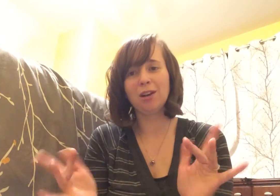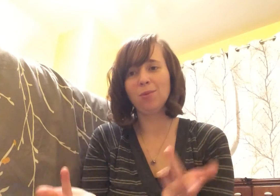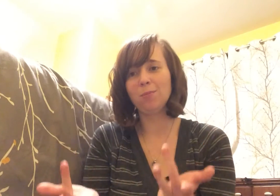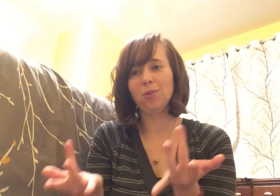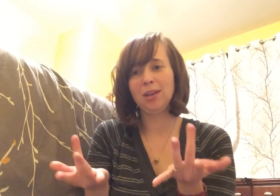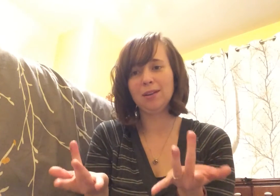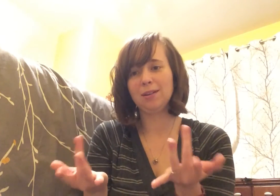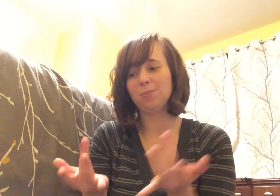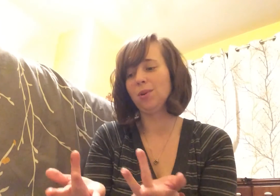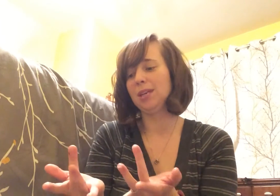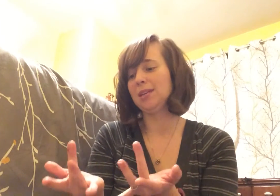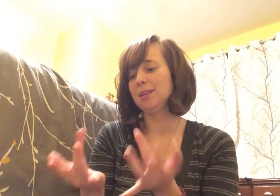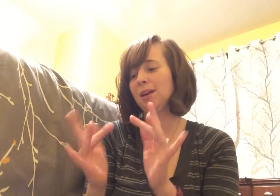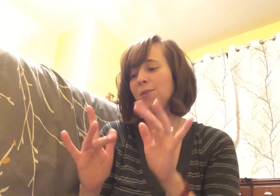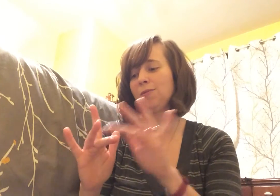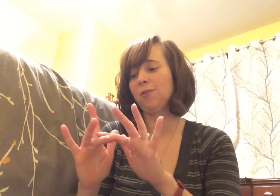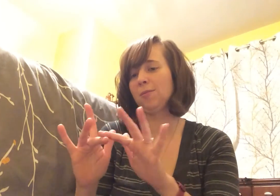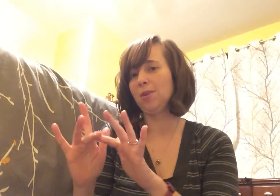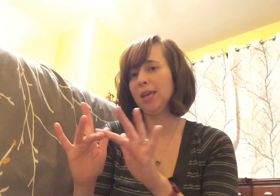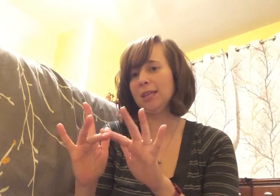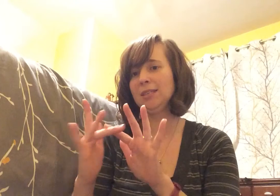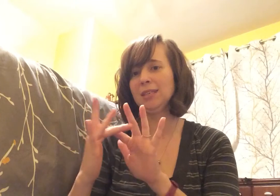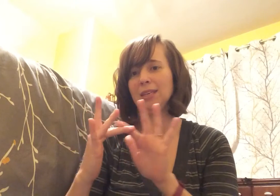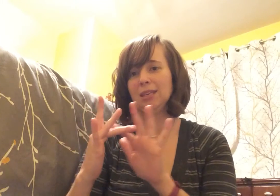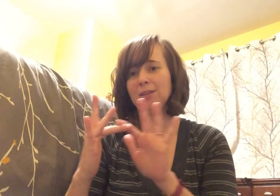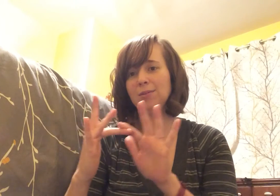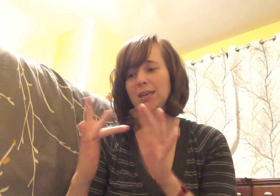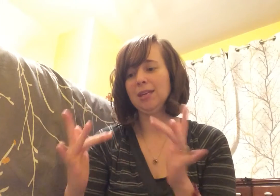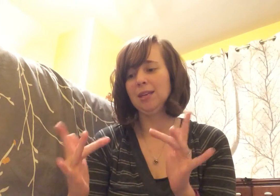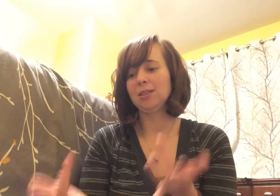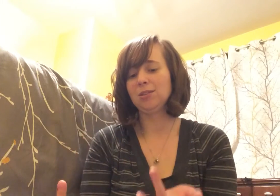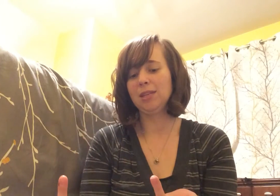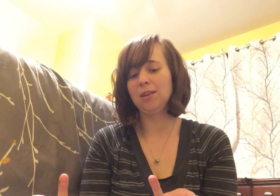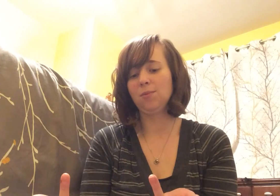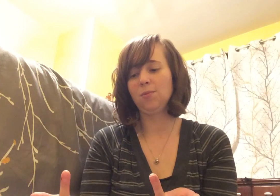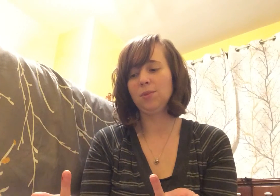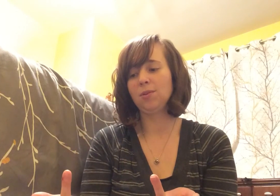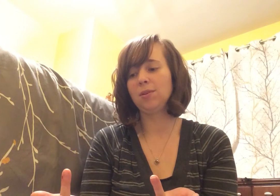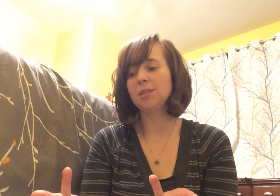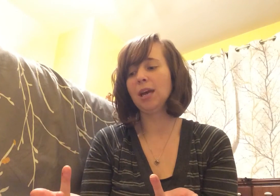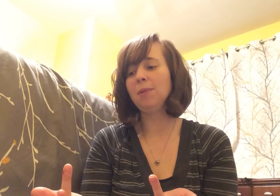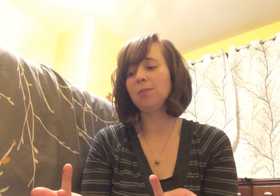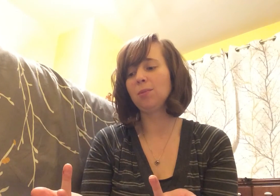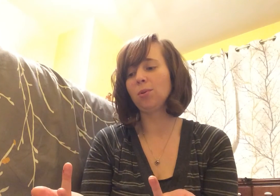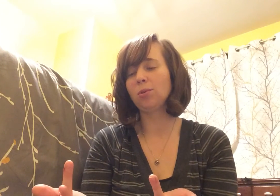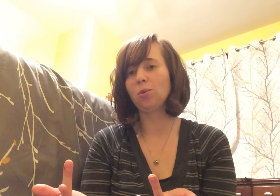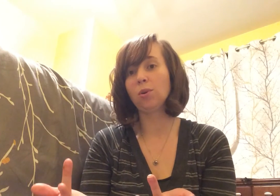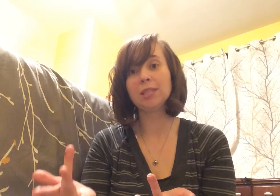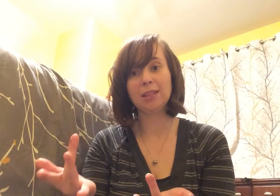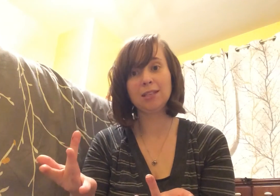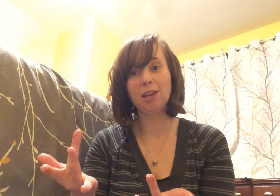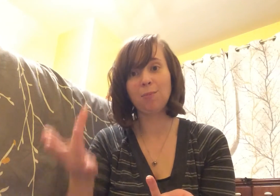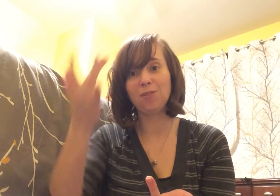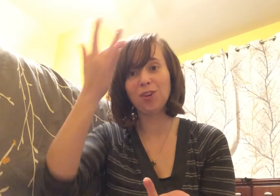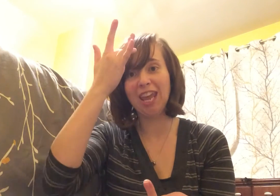more pointed out from your hand. Okay. So then your dominant will go towards like the top of your